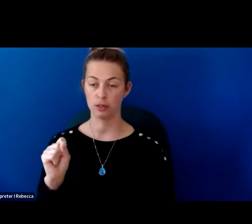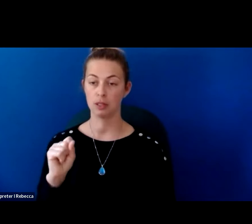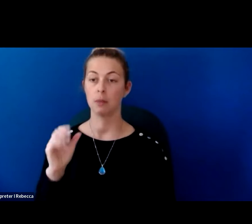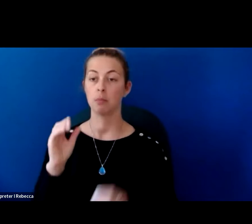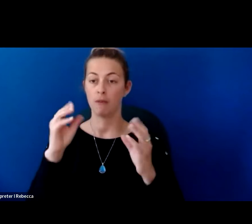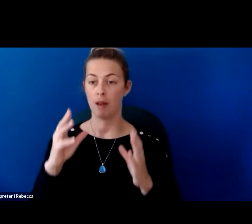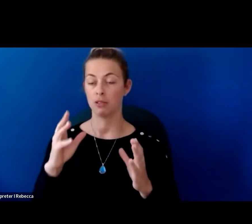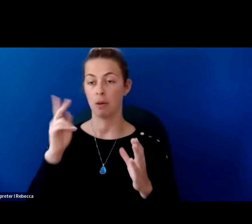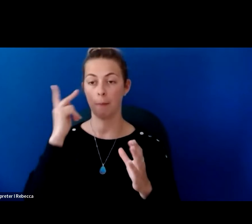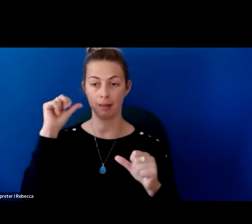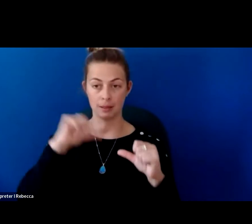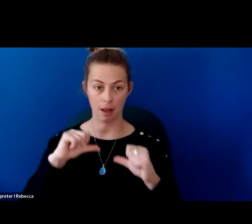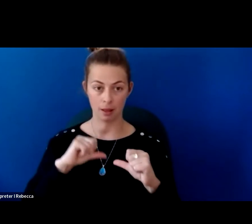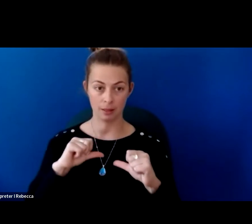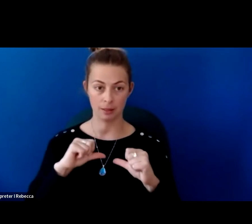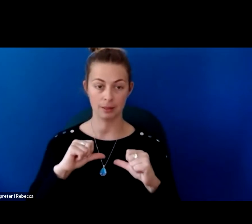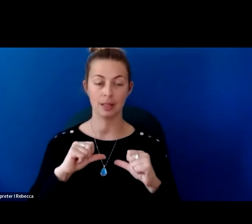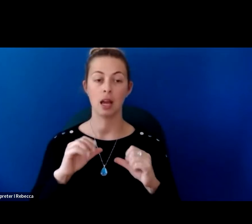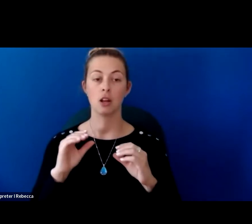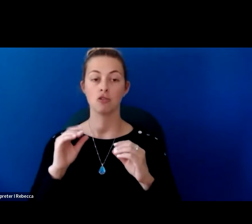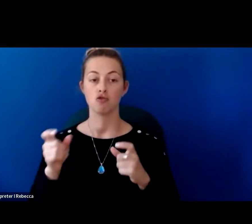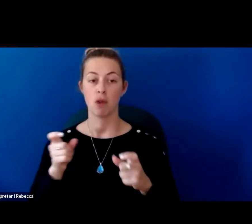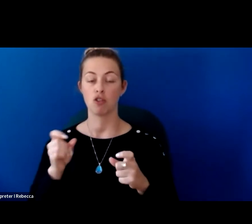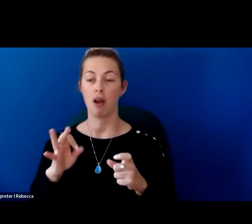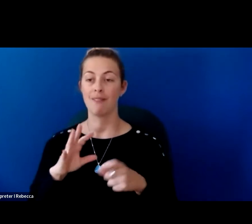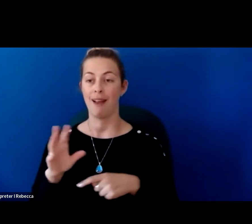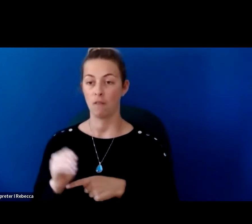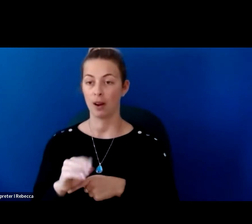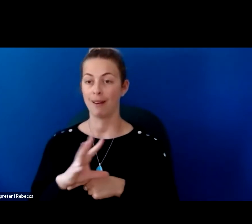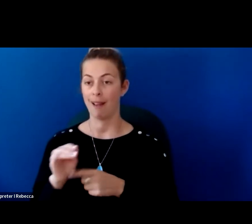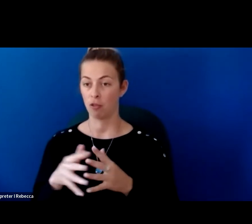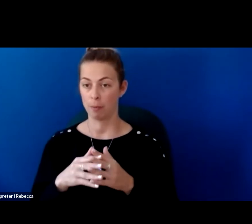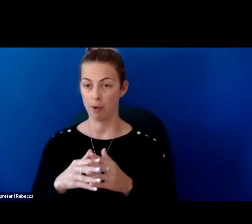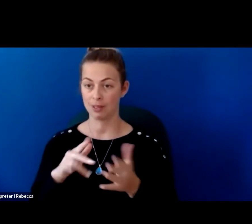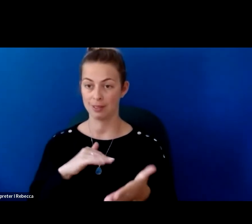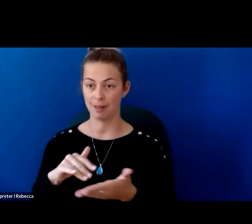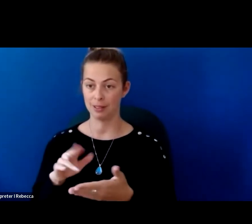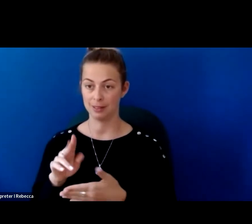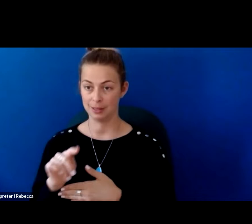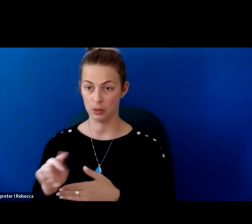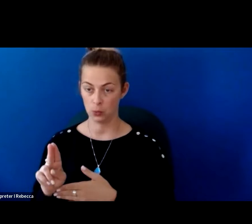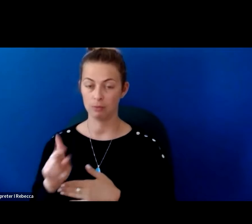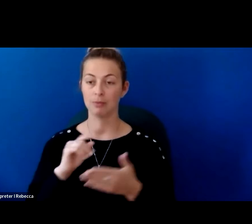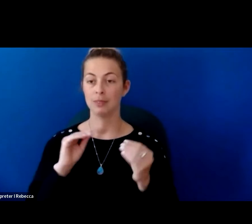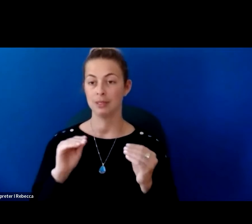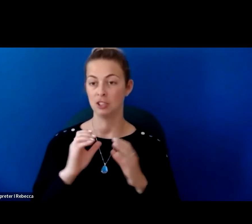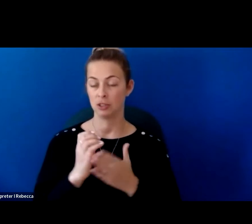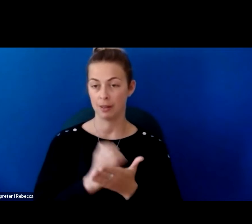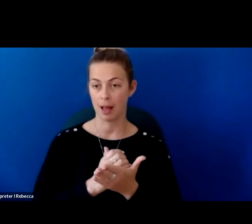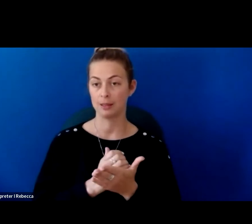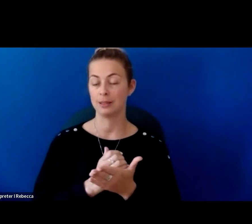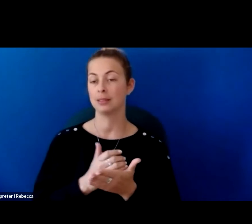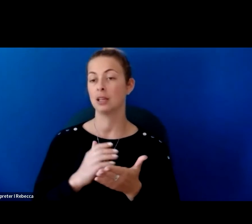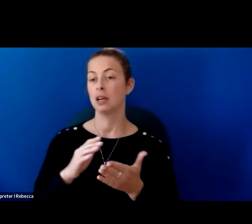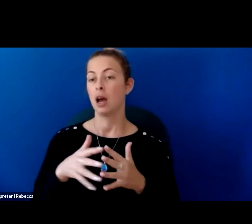science and director of African and African American studies here at Towson University. He teaches courses in American politics, urban politics,